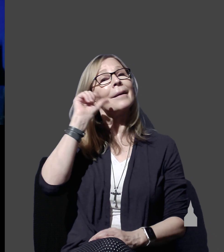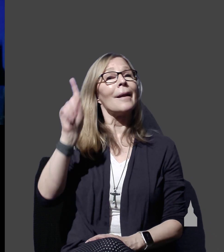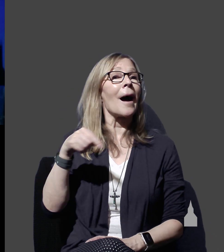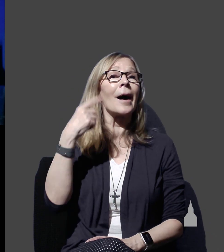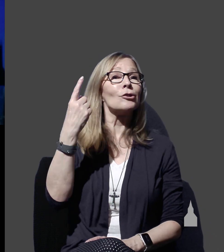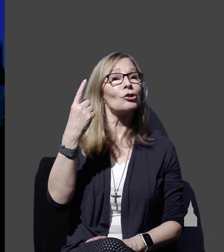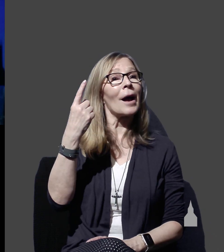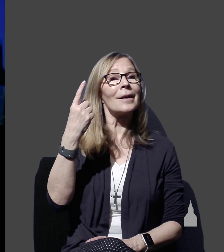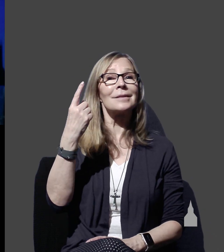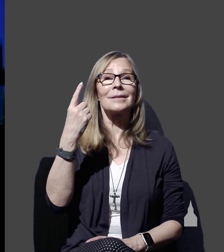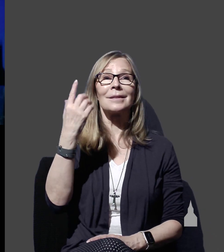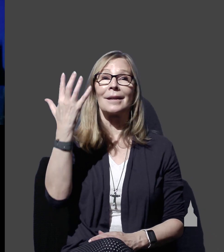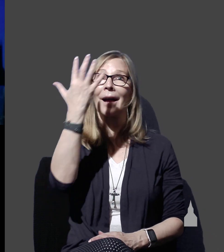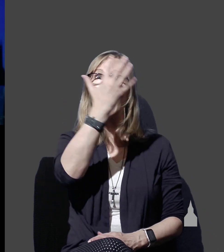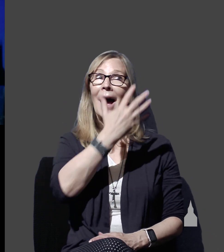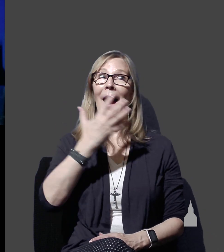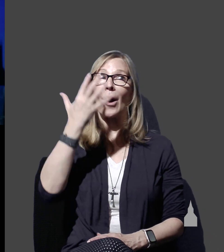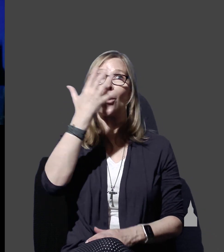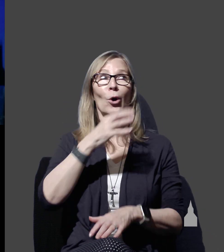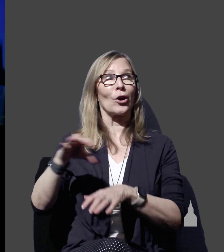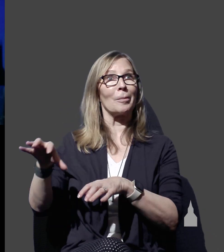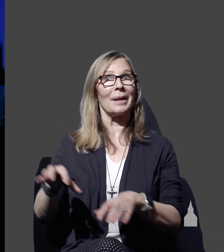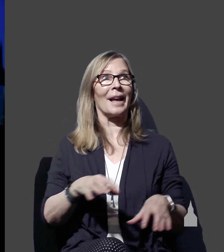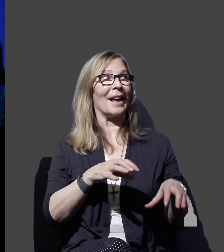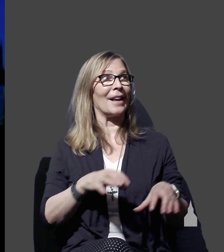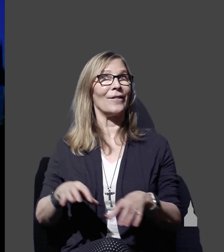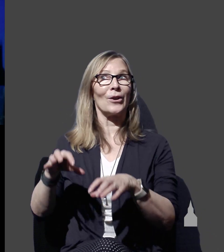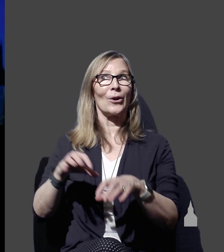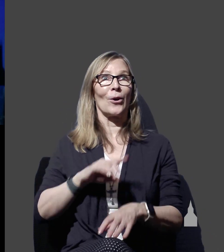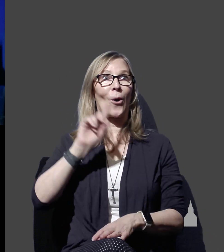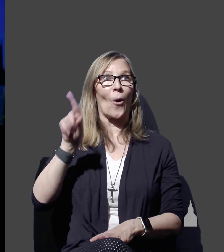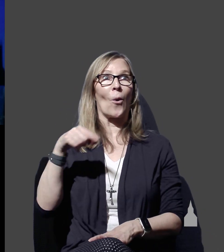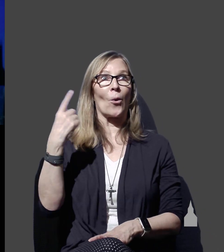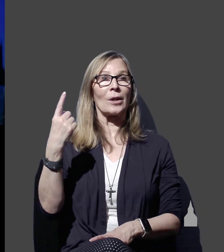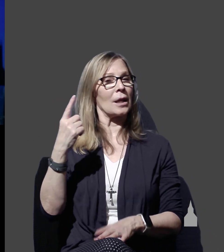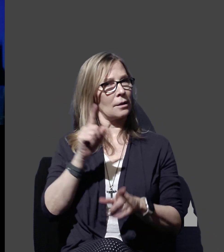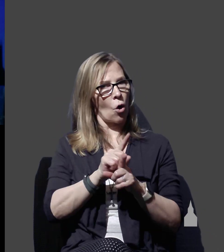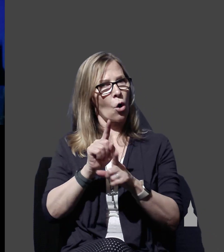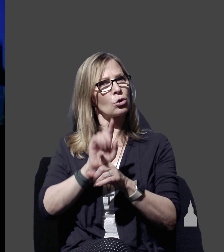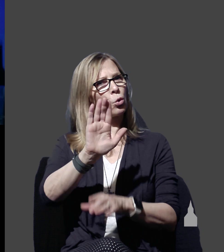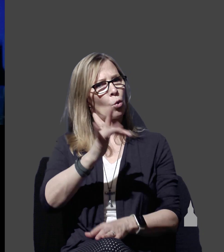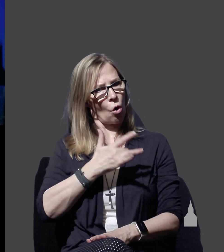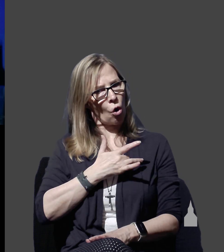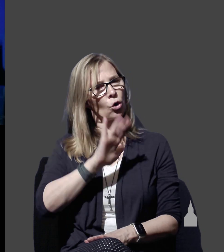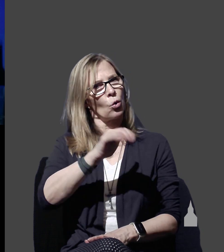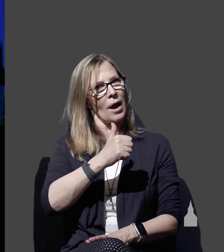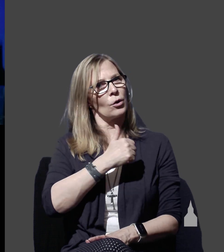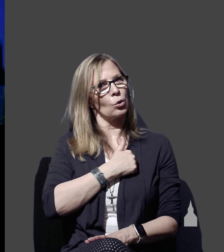just outward behavior. It's an issue of your heart and your attitude.